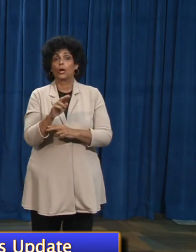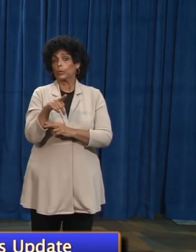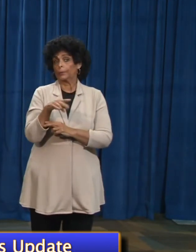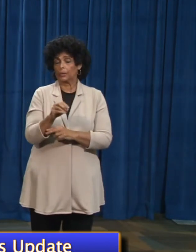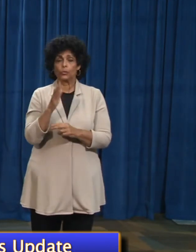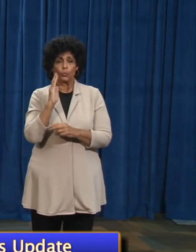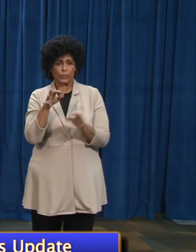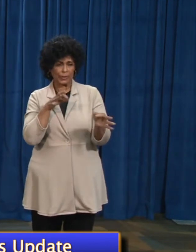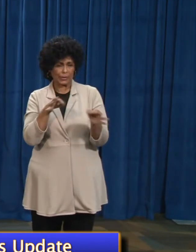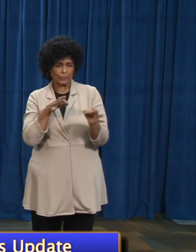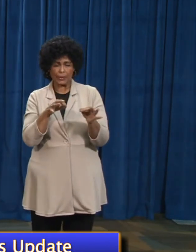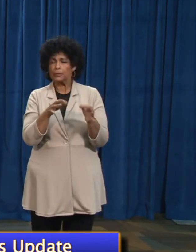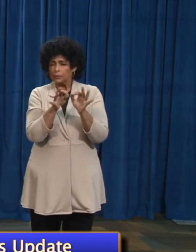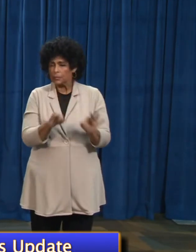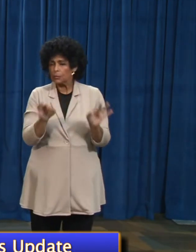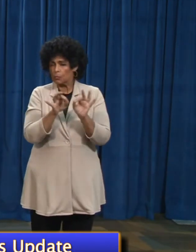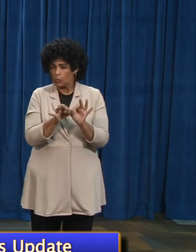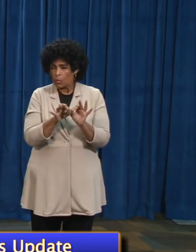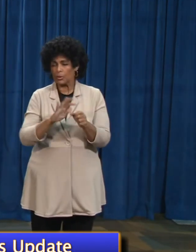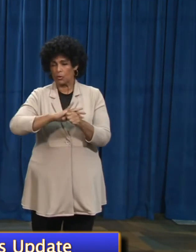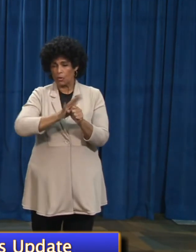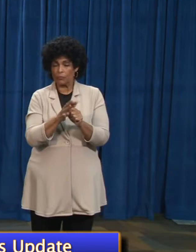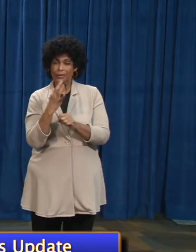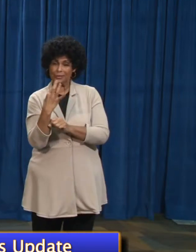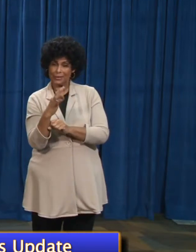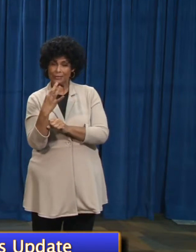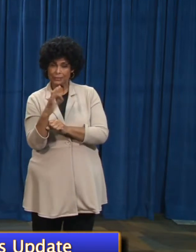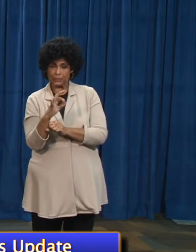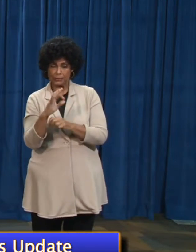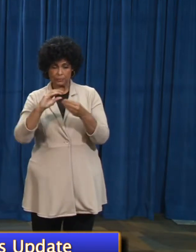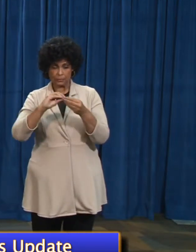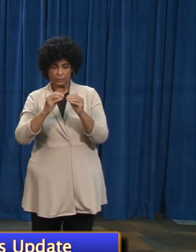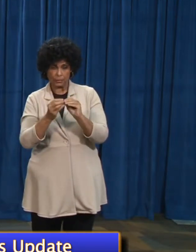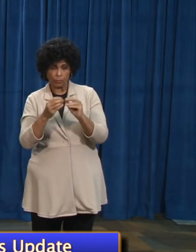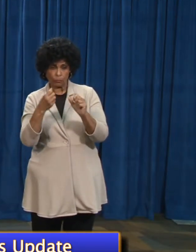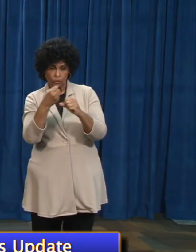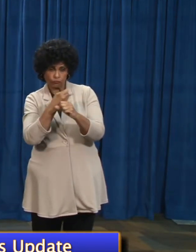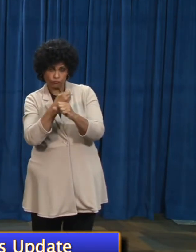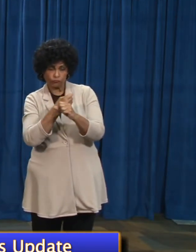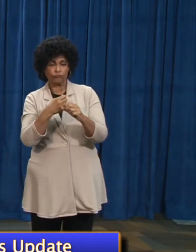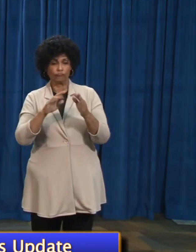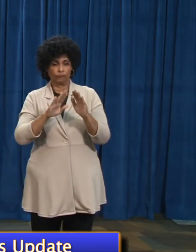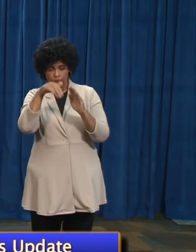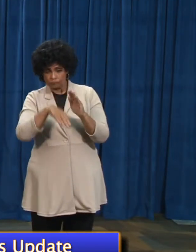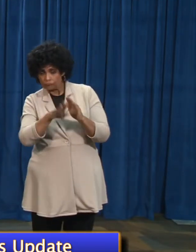on important COVID-19 data trending here in Orange County. We'll begin with the mayor.